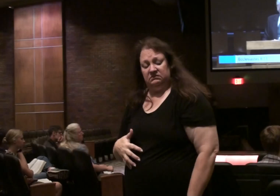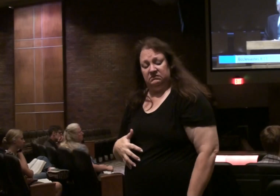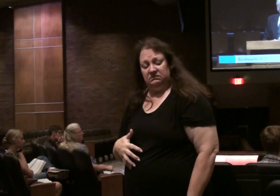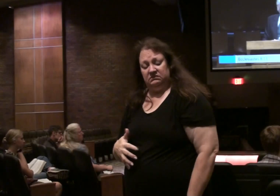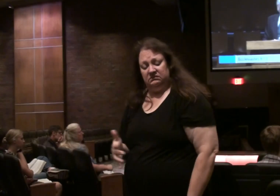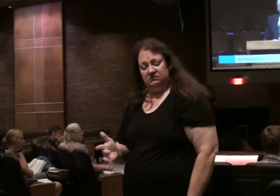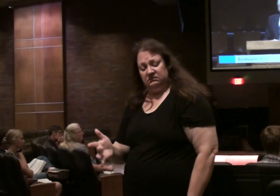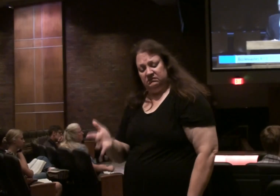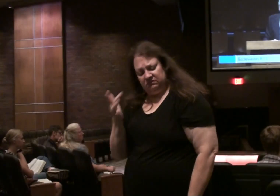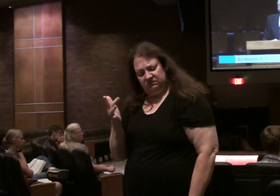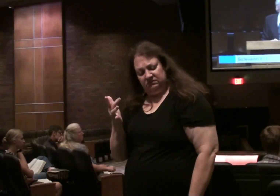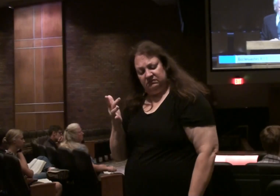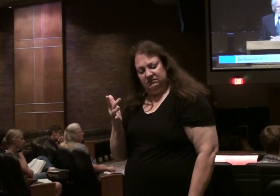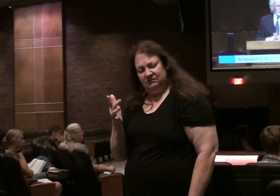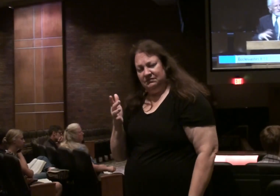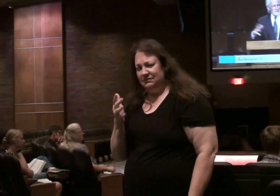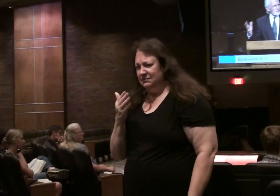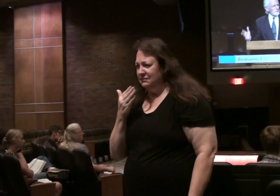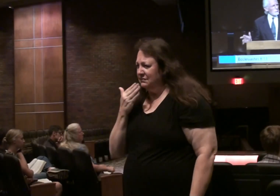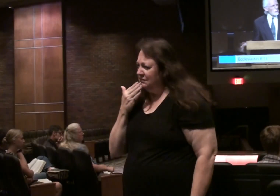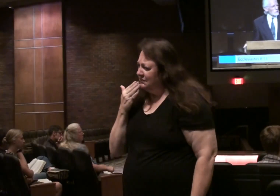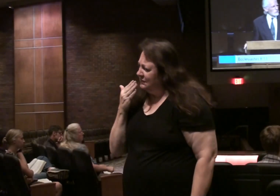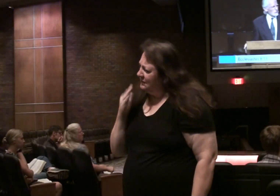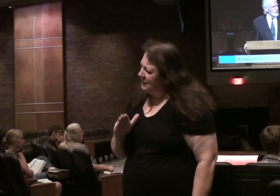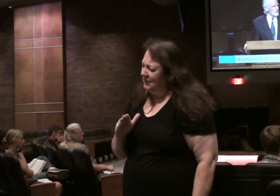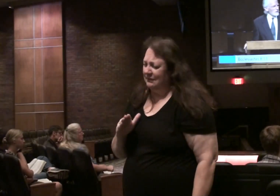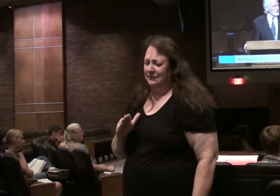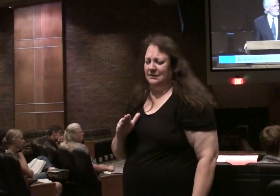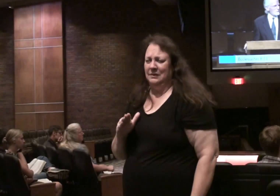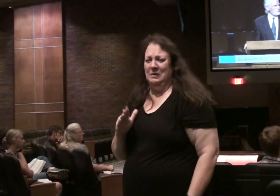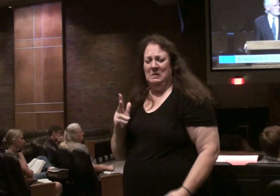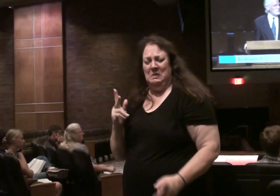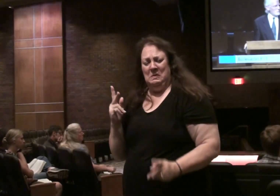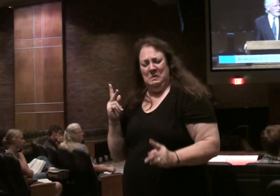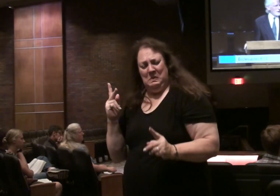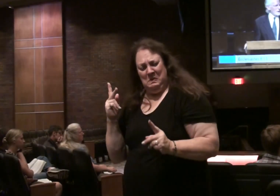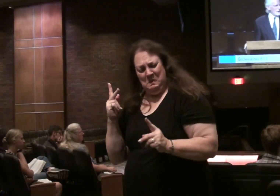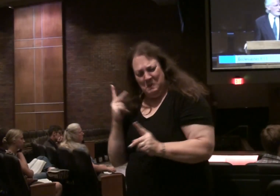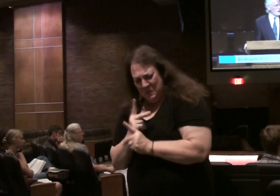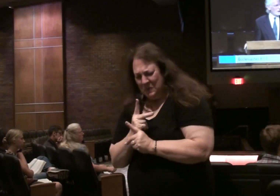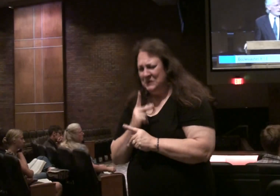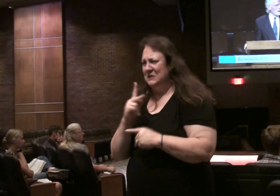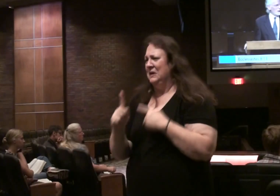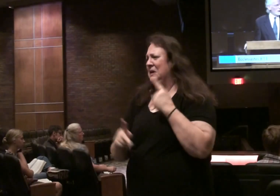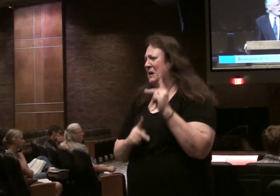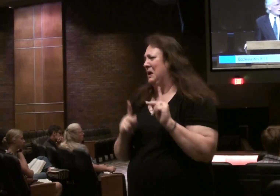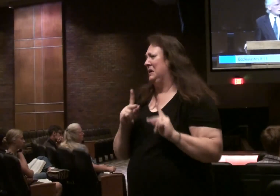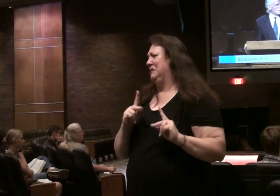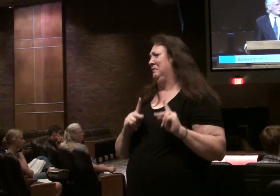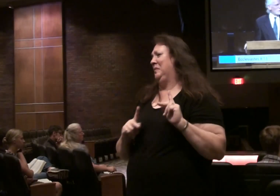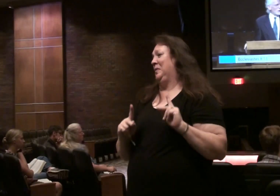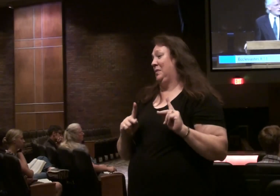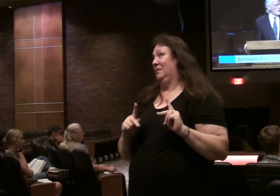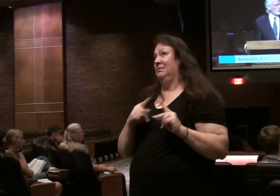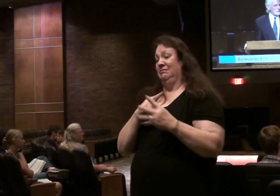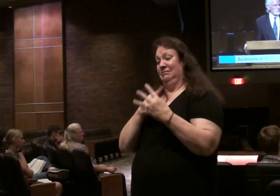horrible. I mean, the worst of men.